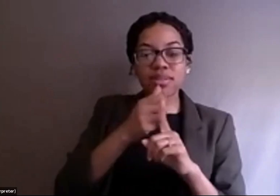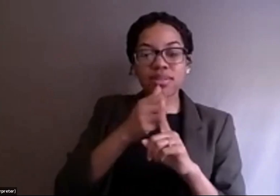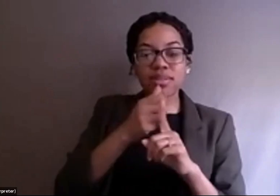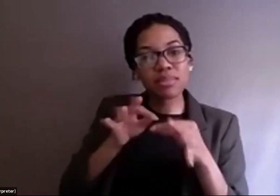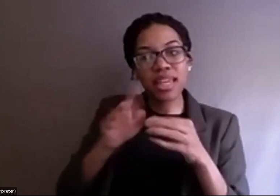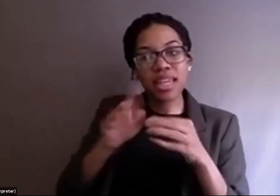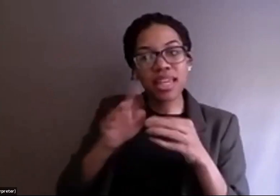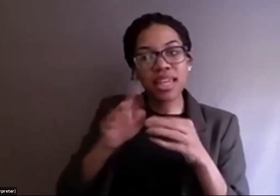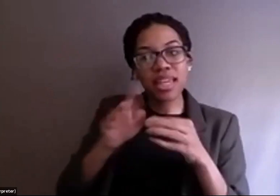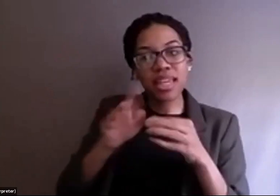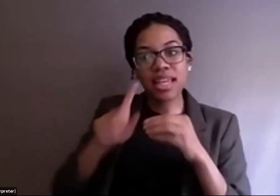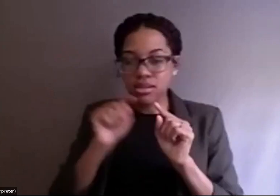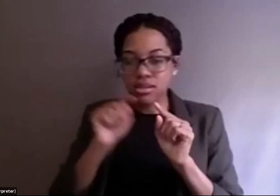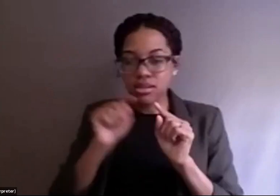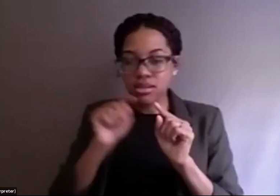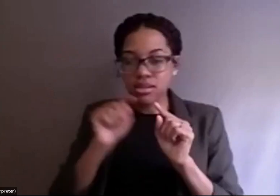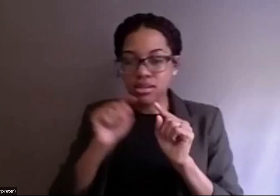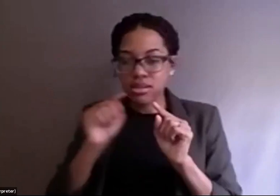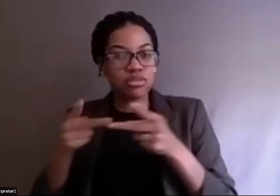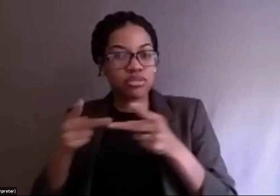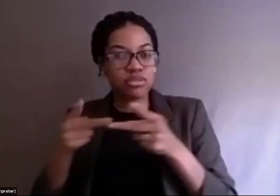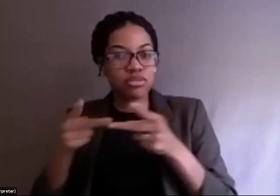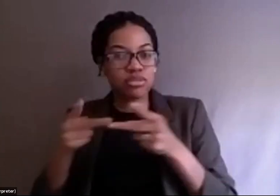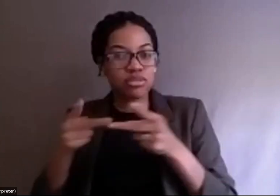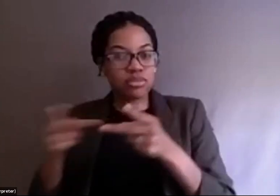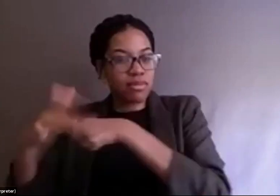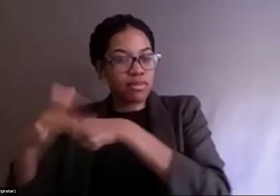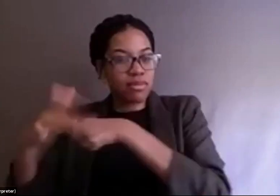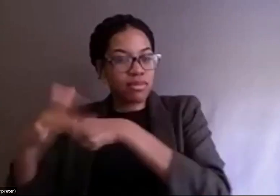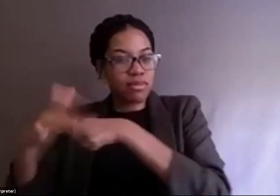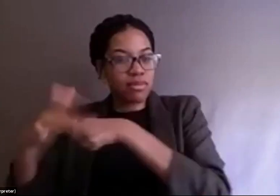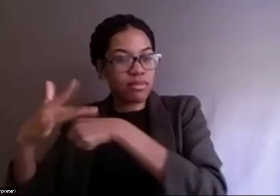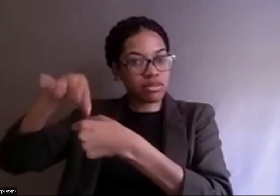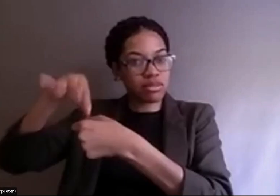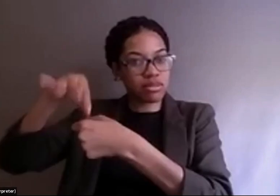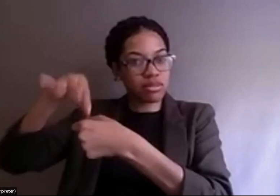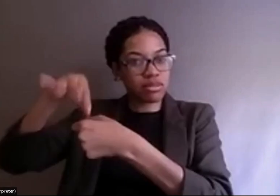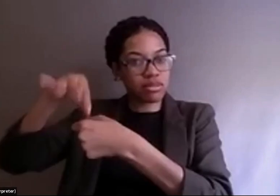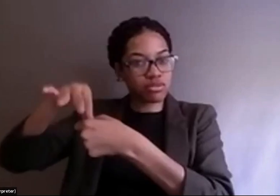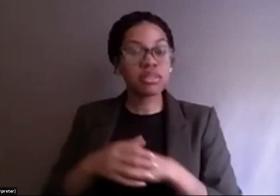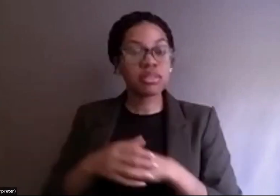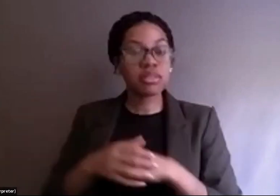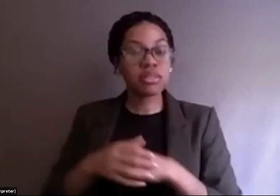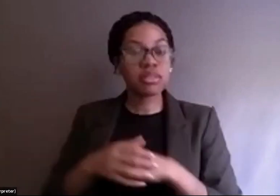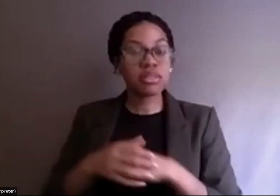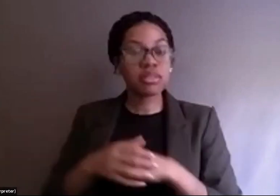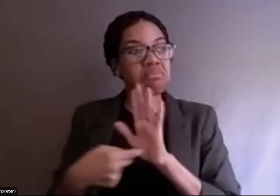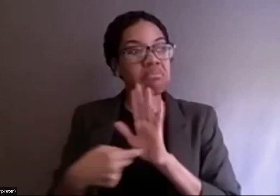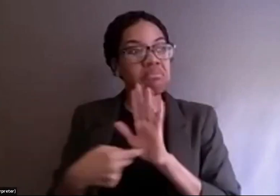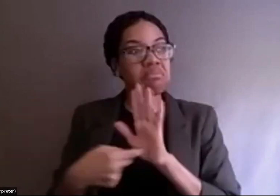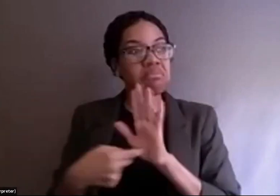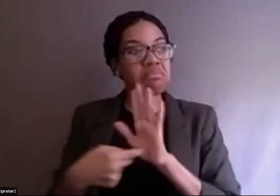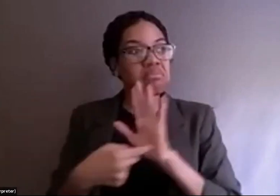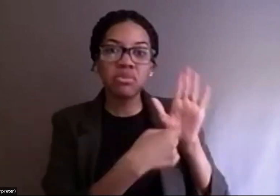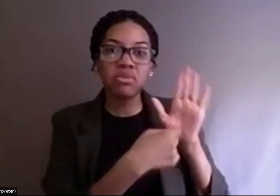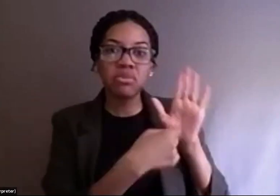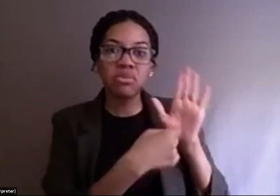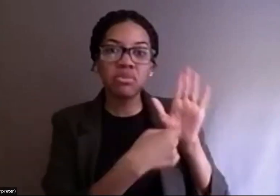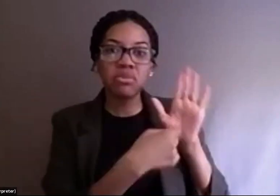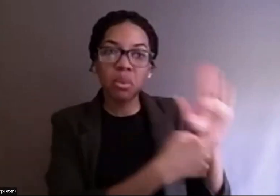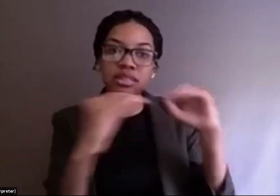to educate people about what the responsibilities were, but probably the bigger problem was to get them